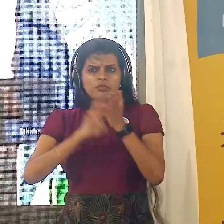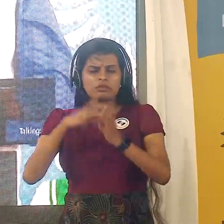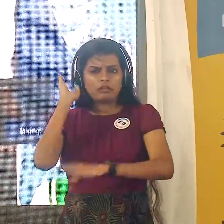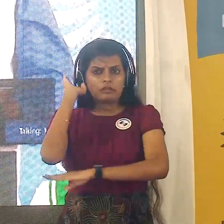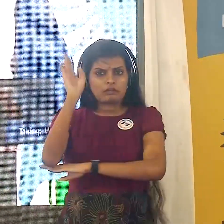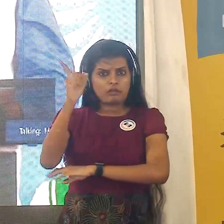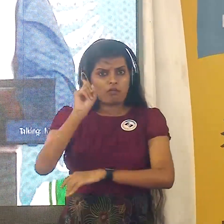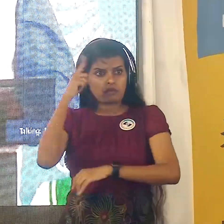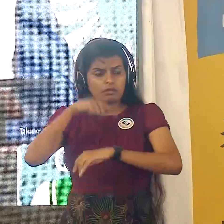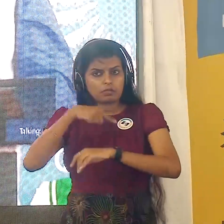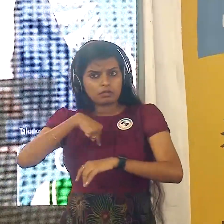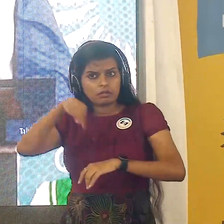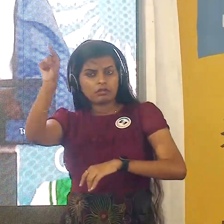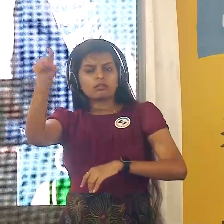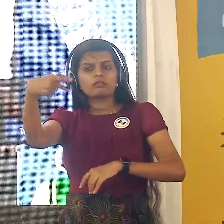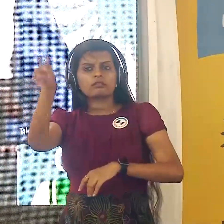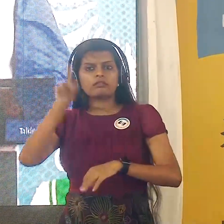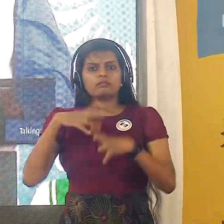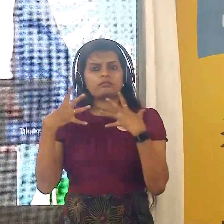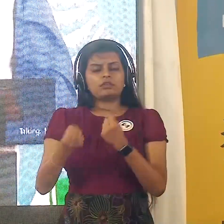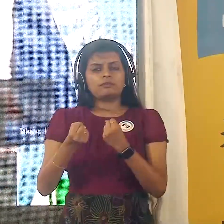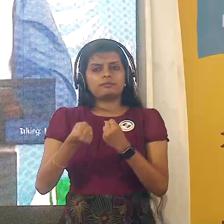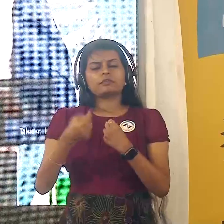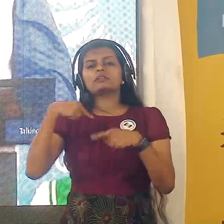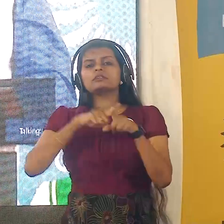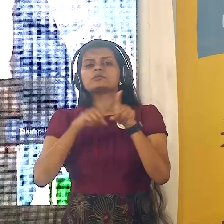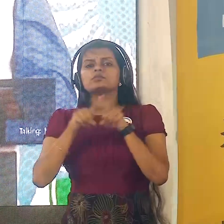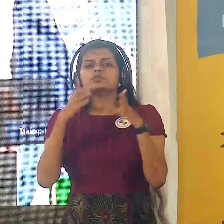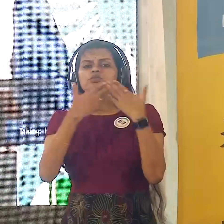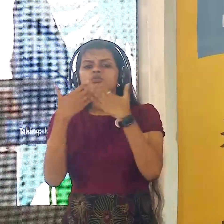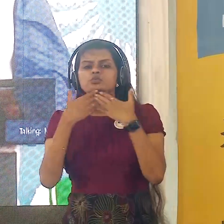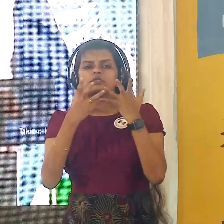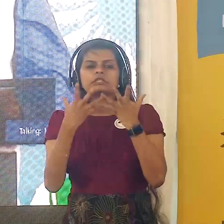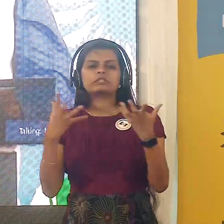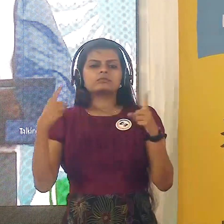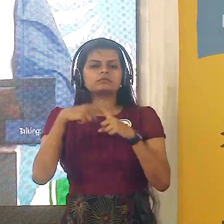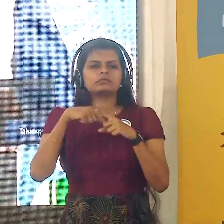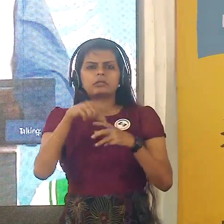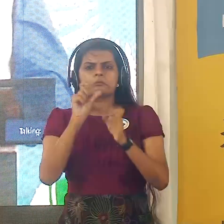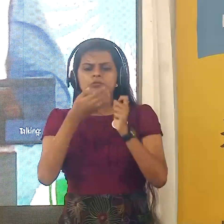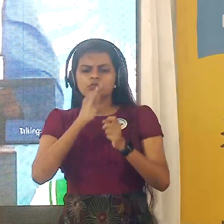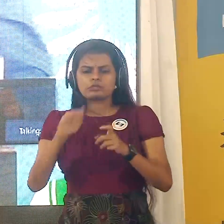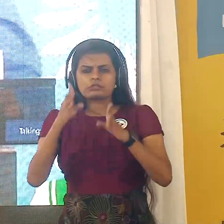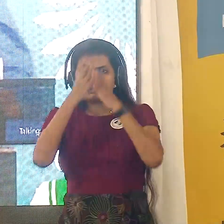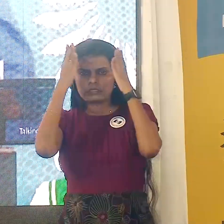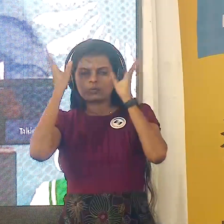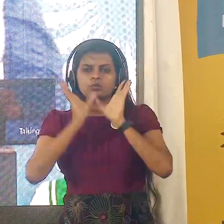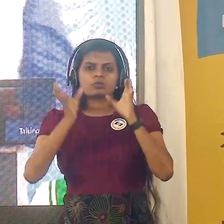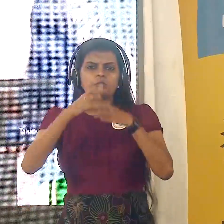to reach the school. Can we relocate the school resources in urban areas in order to benefit the tribal